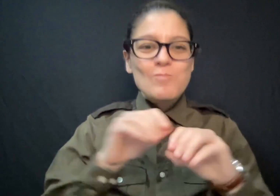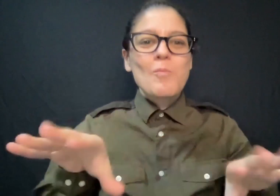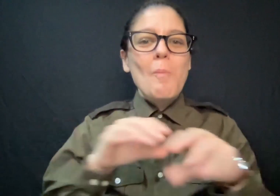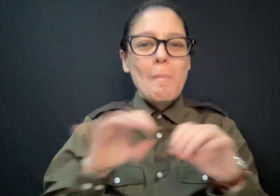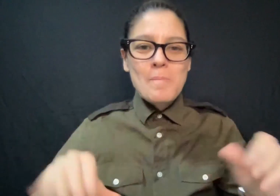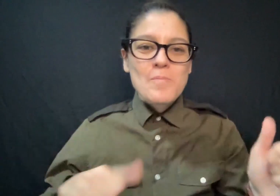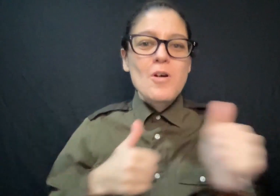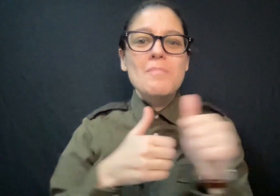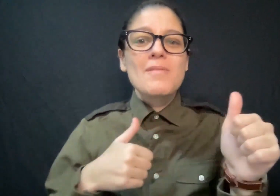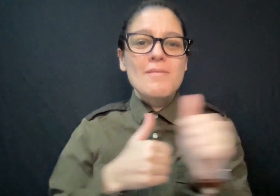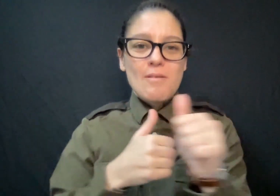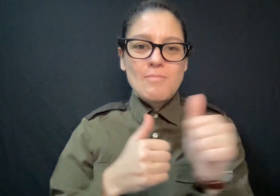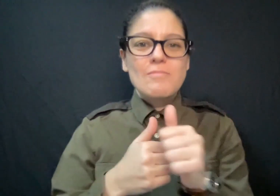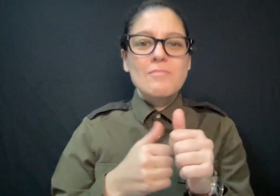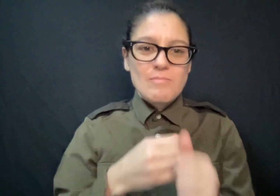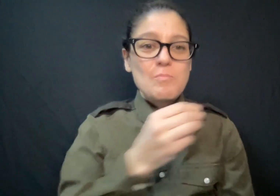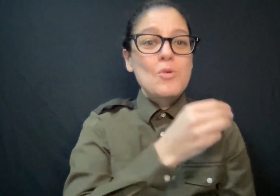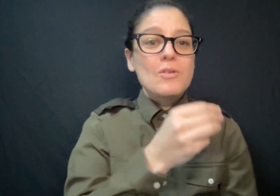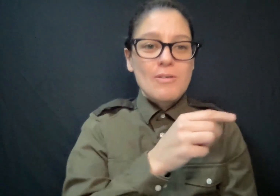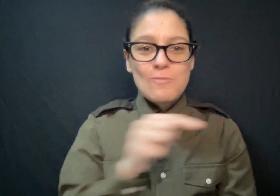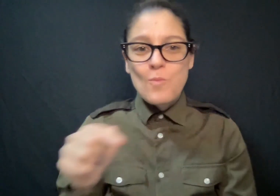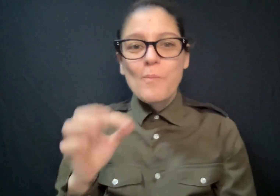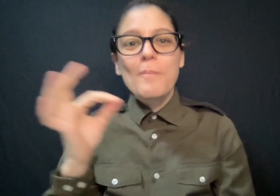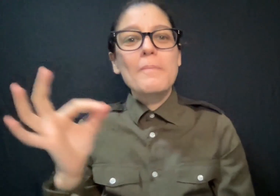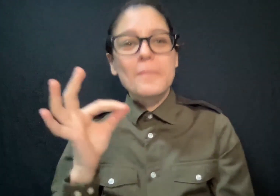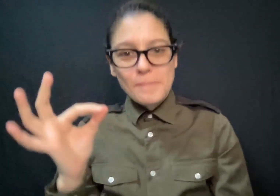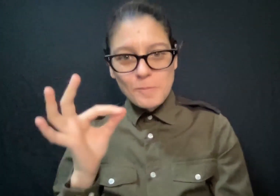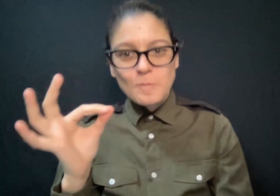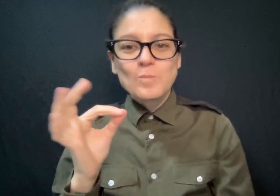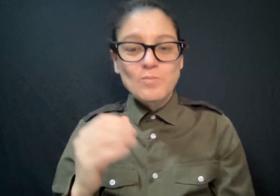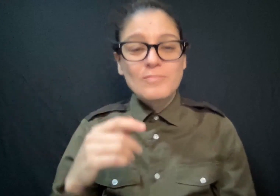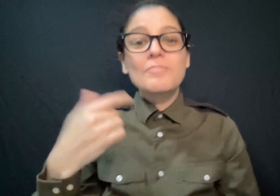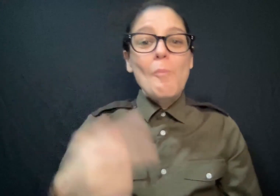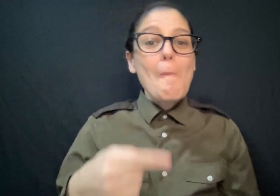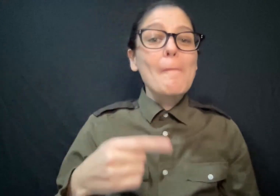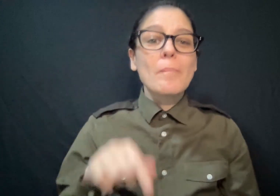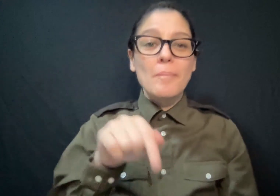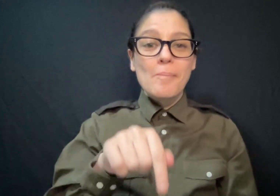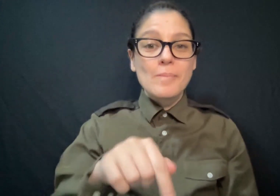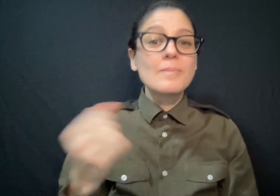How do you eat your Oreos? One bite at a time?